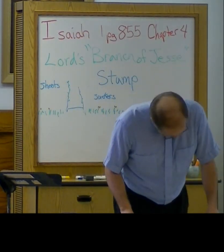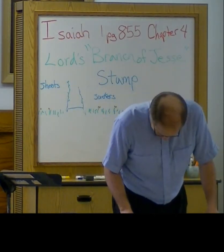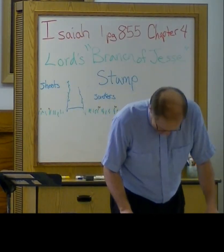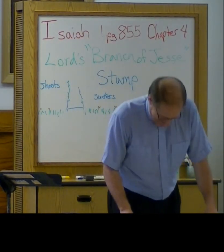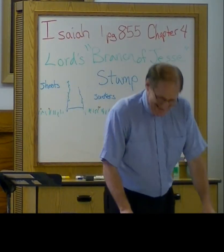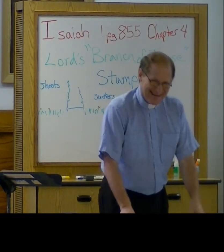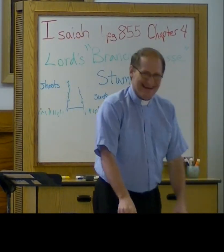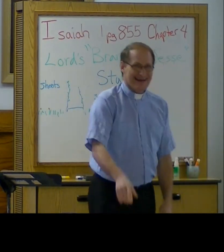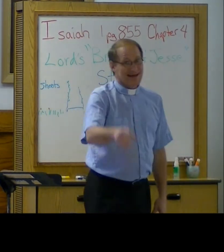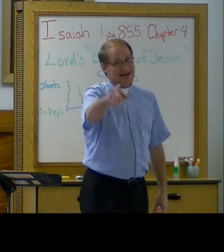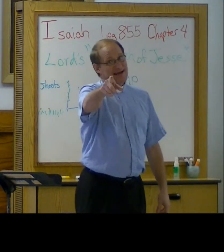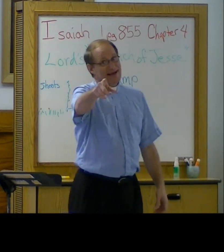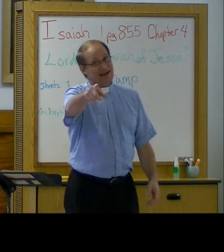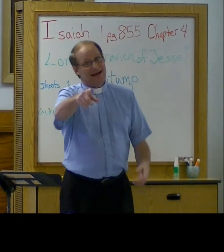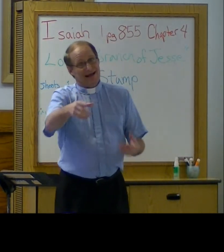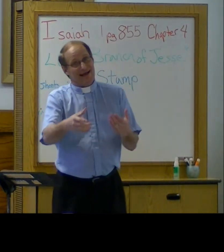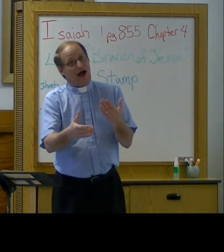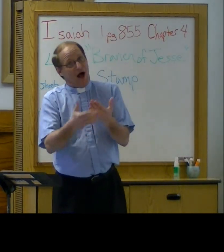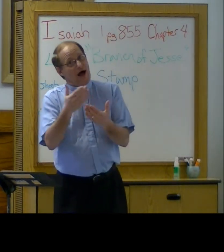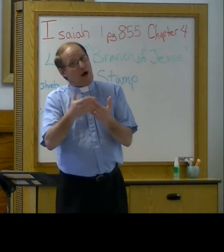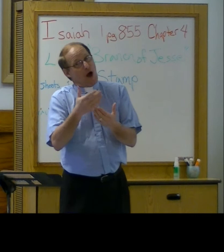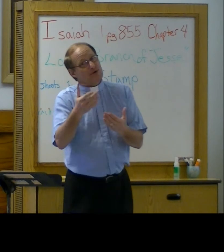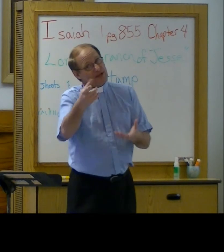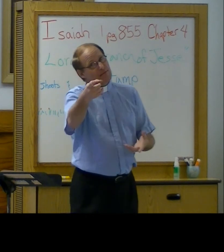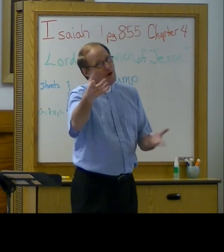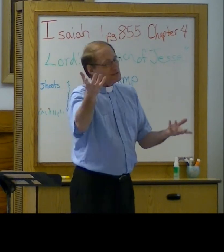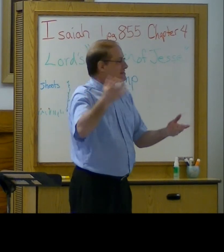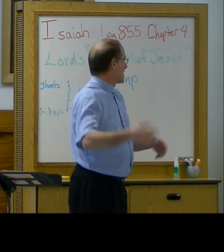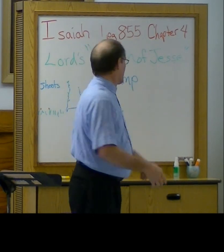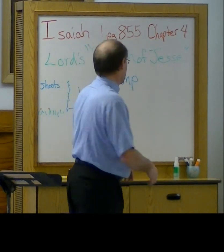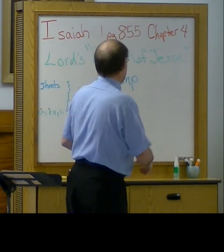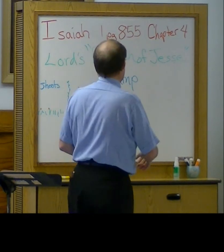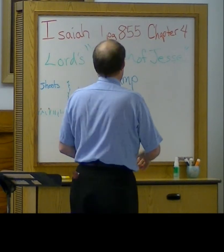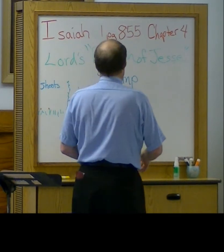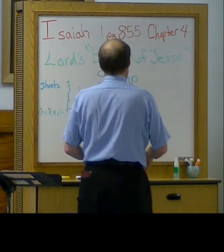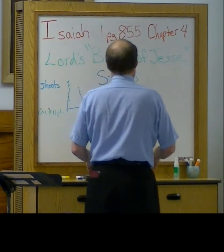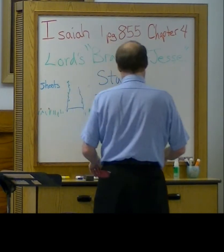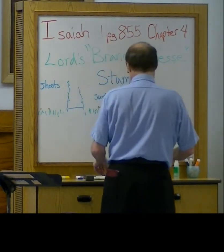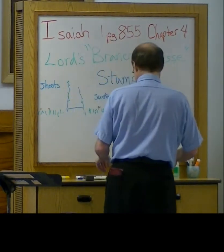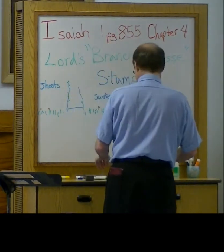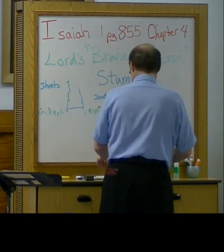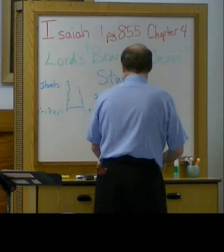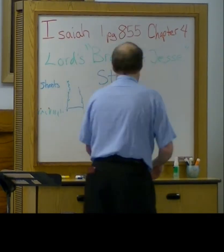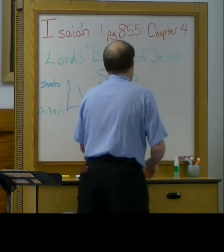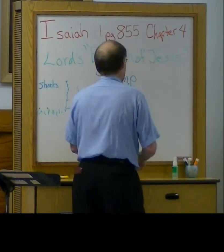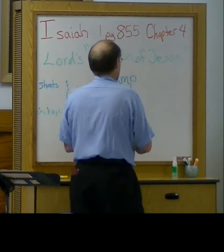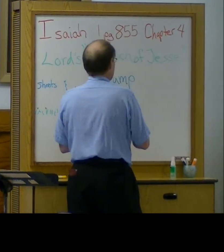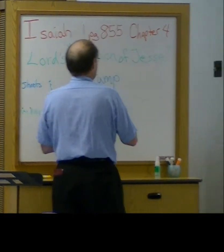No, that's Jesse James. Almost. Jesse James. Yeah.